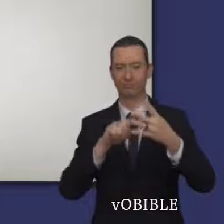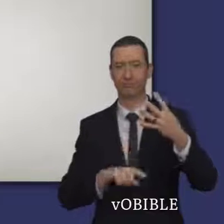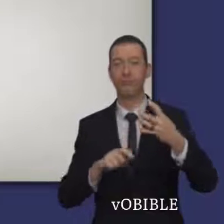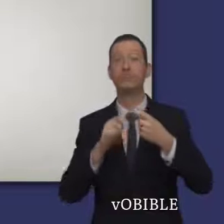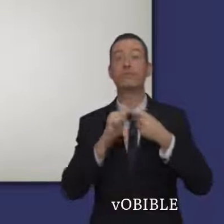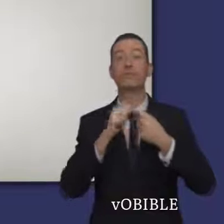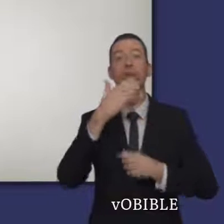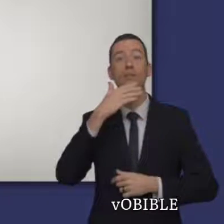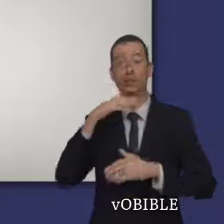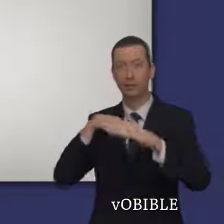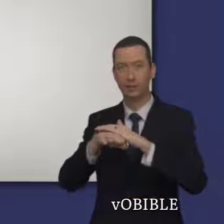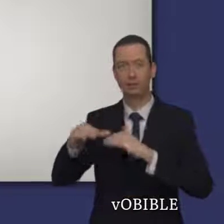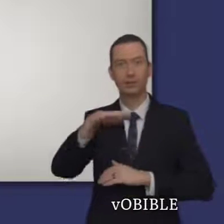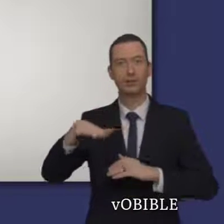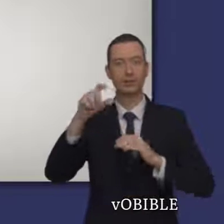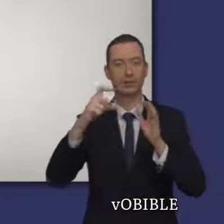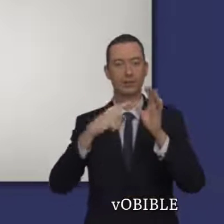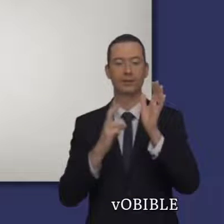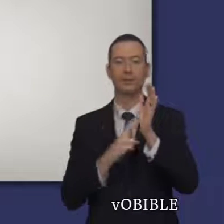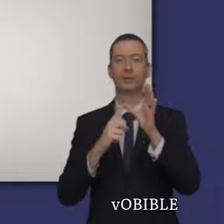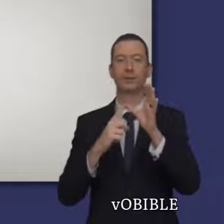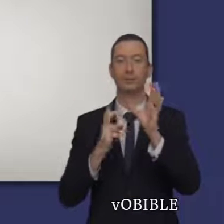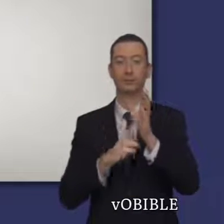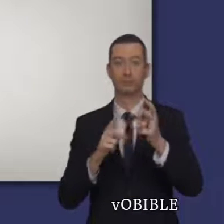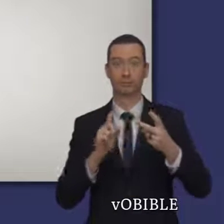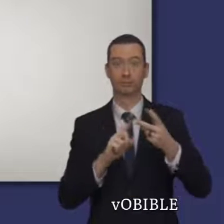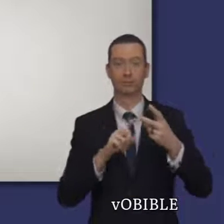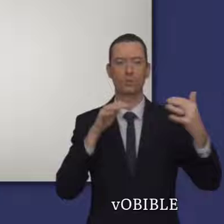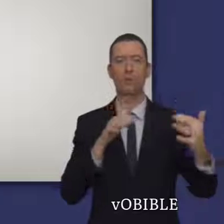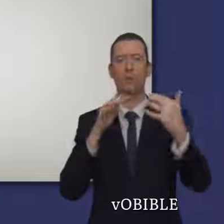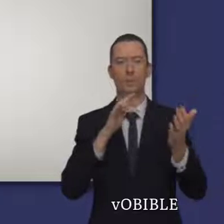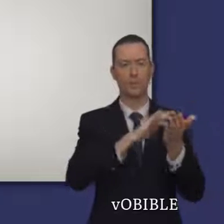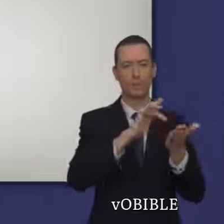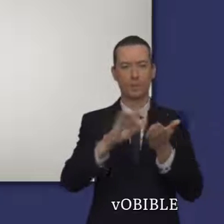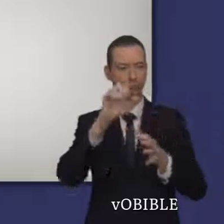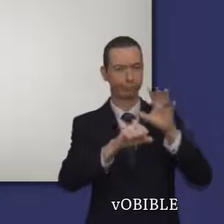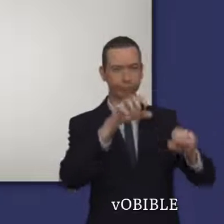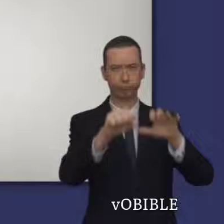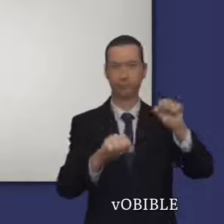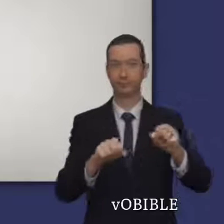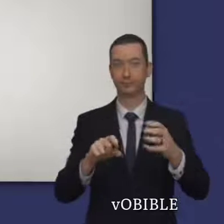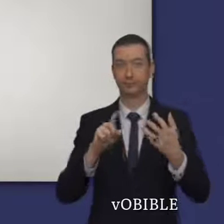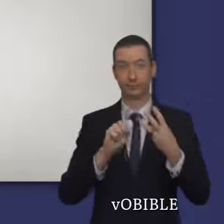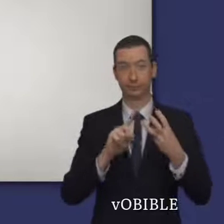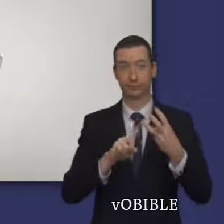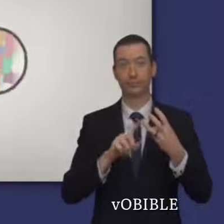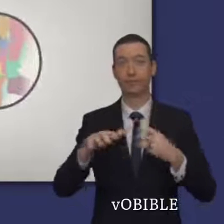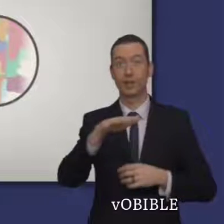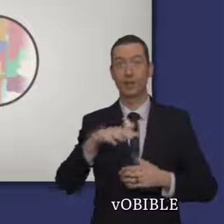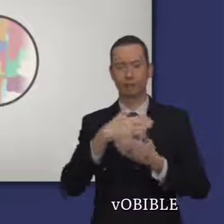of Joshua can be divided into four sections: Israel's entry into Canaan, the conquest of the